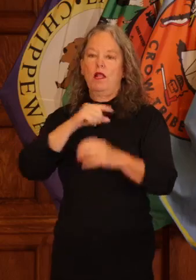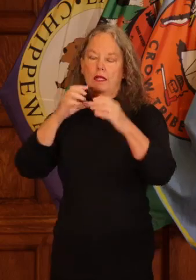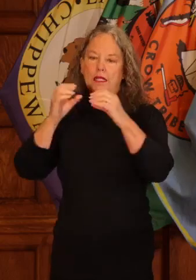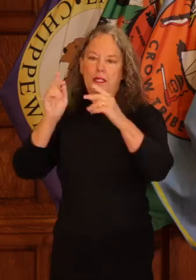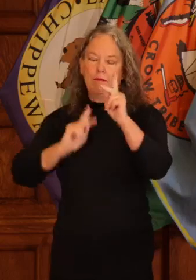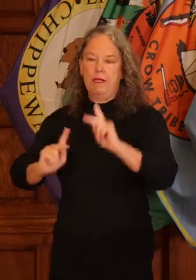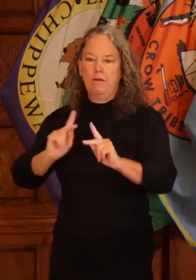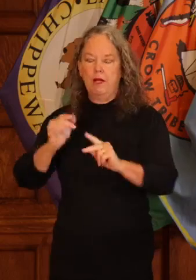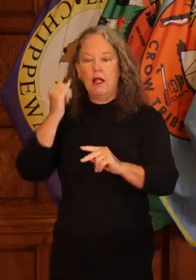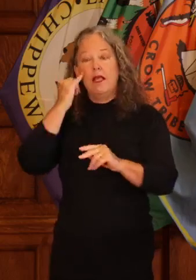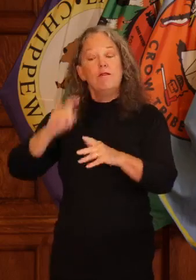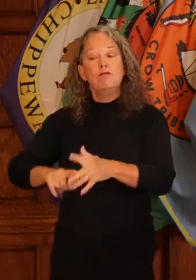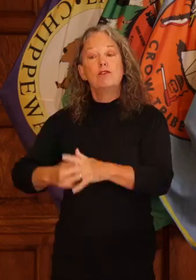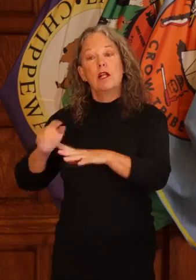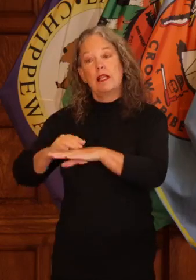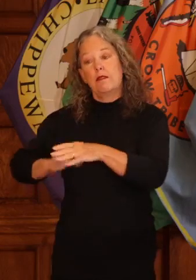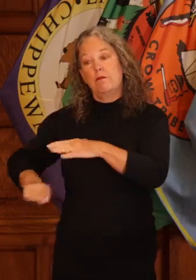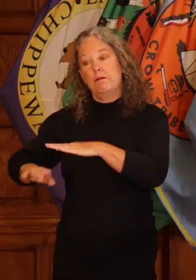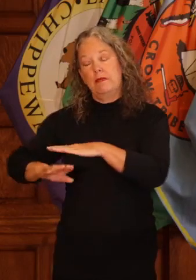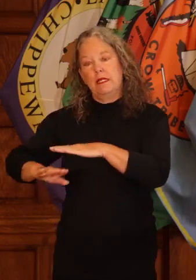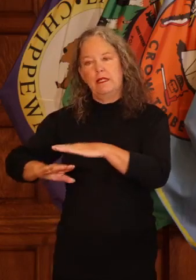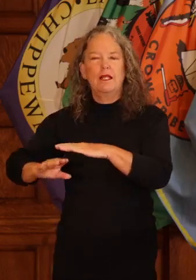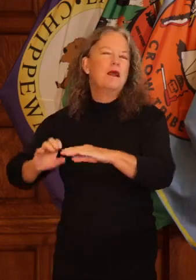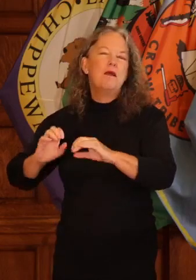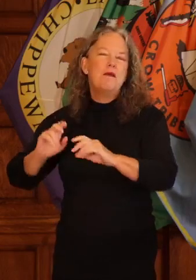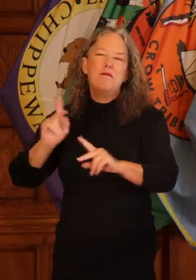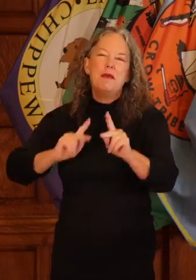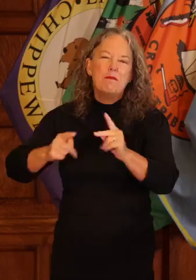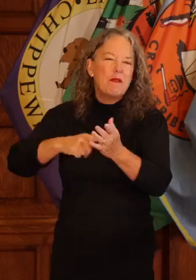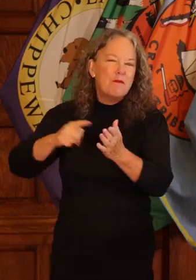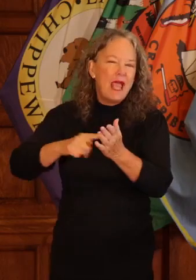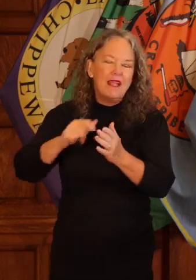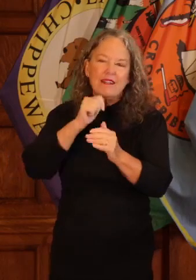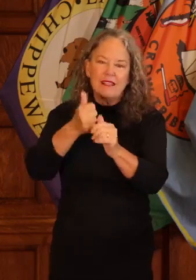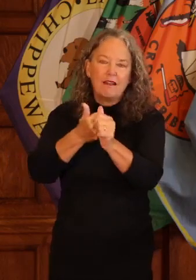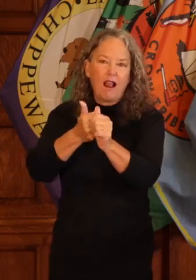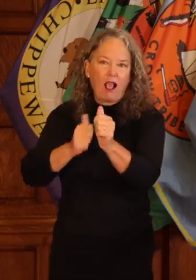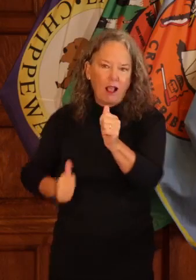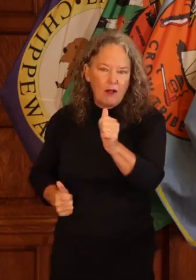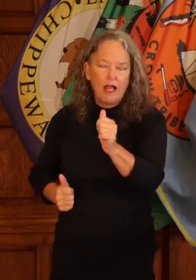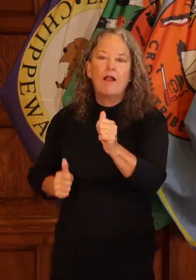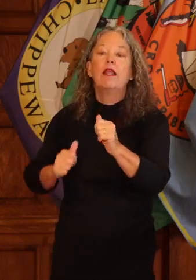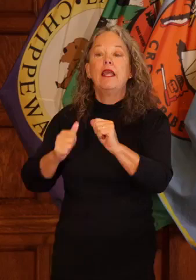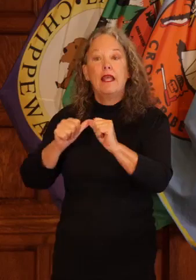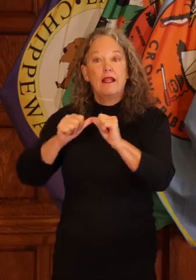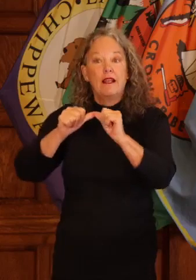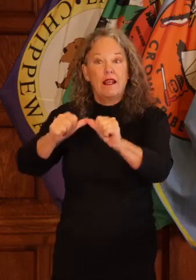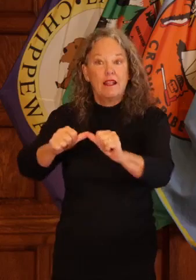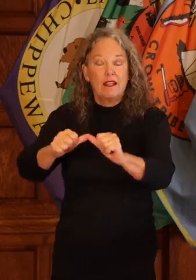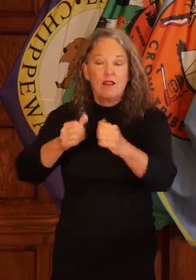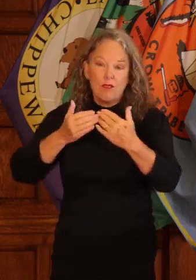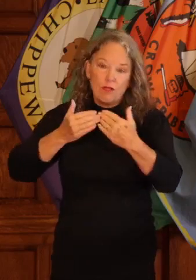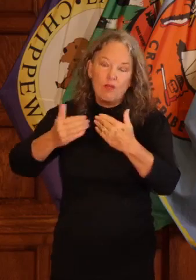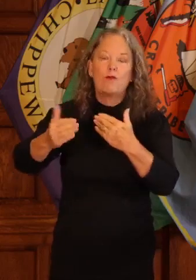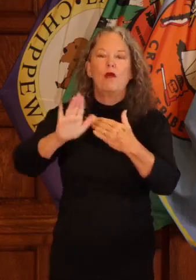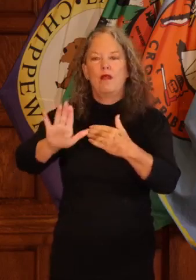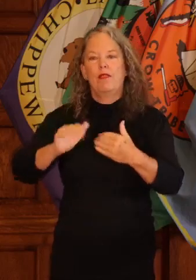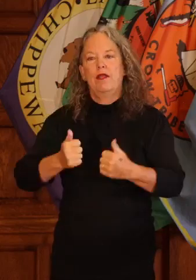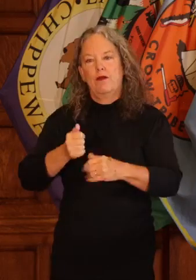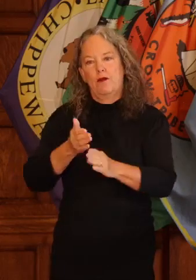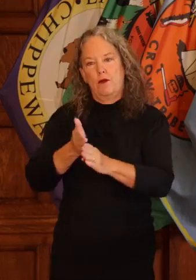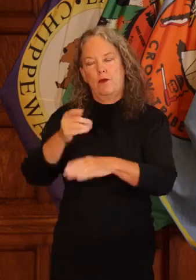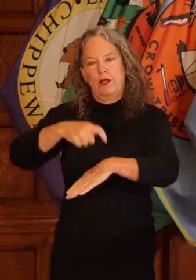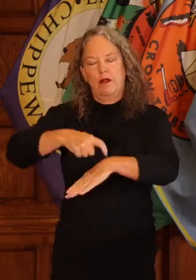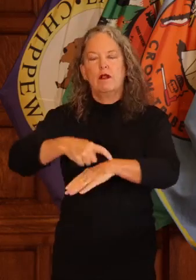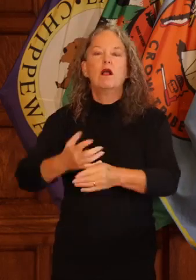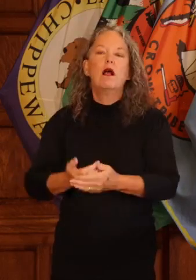of their career, no one's pay ever goes backwards. So it persists through their entire career. And you are correct.